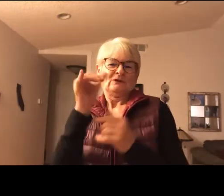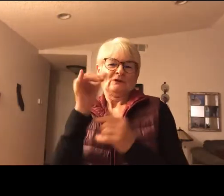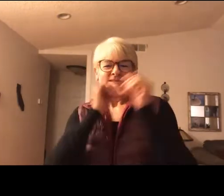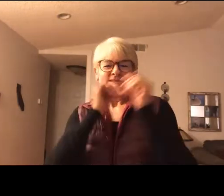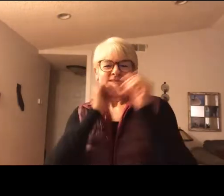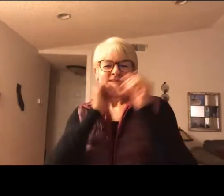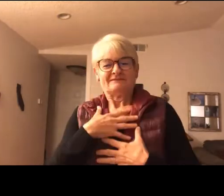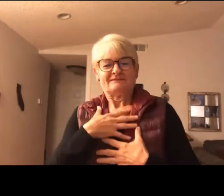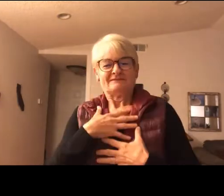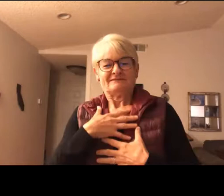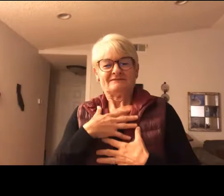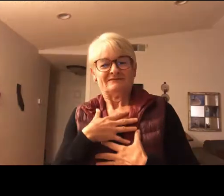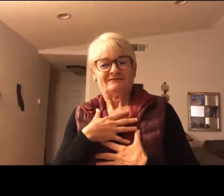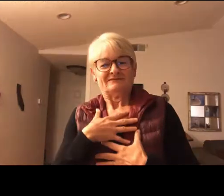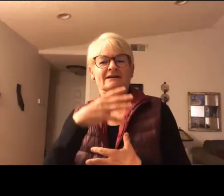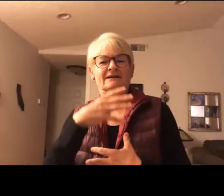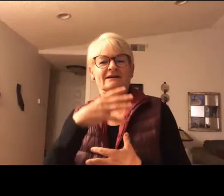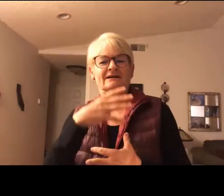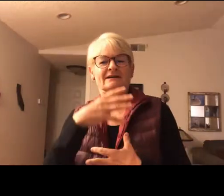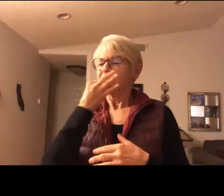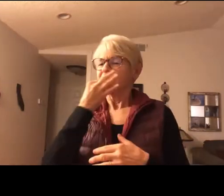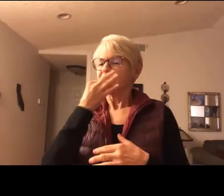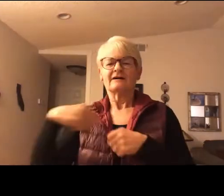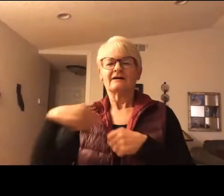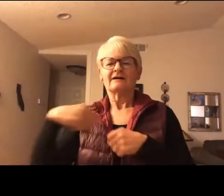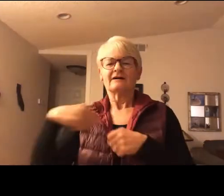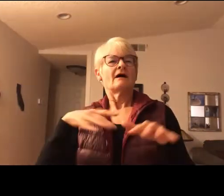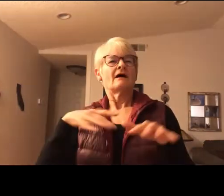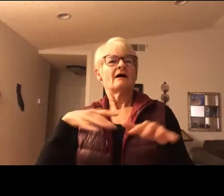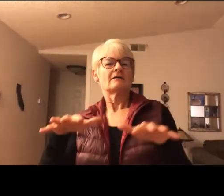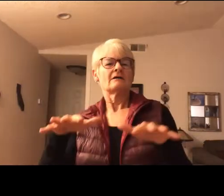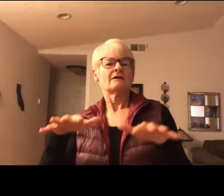The screen is freezing and I apologize. I'm trying to catch what I can here.